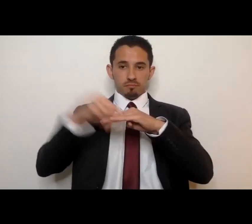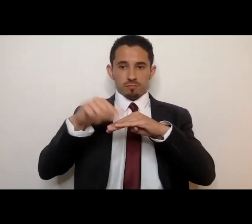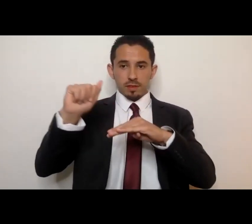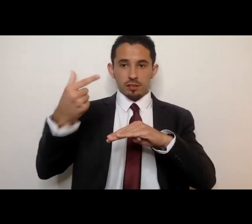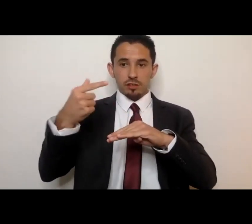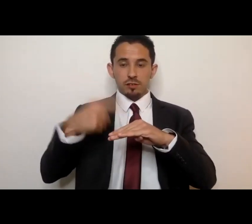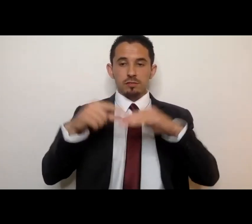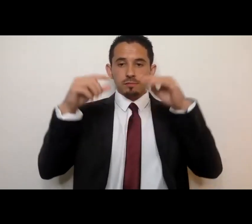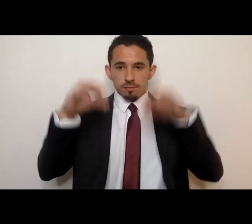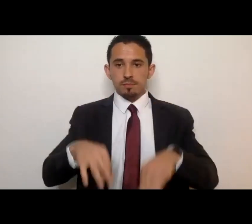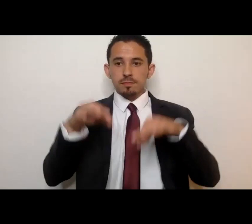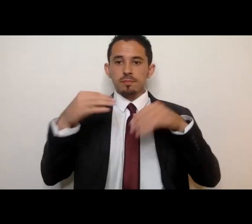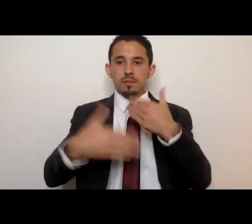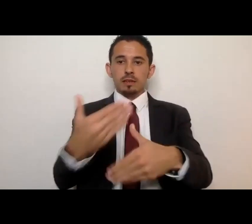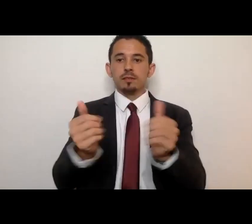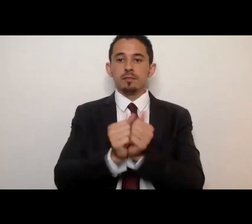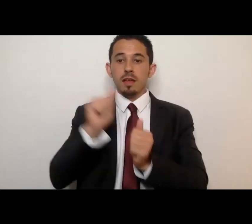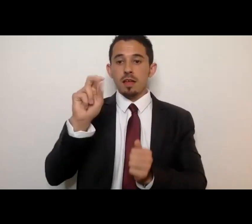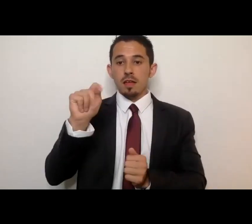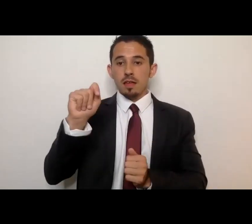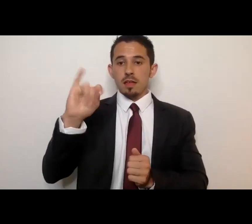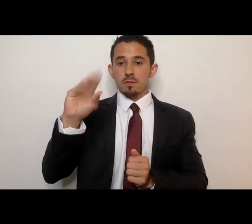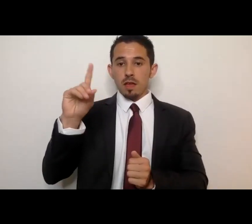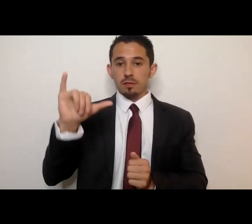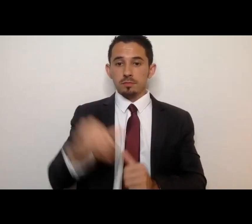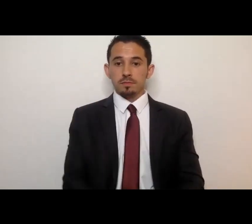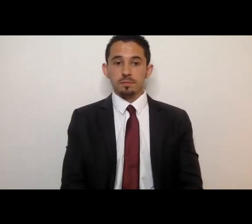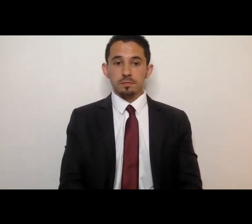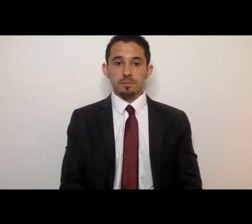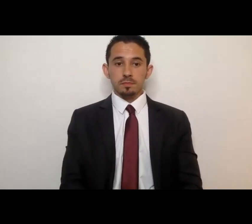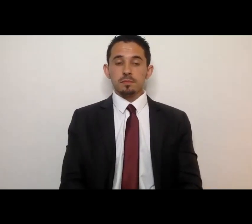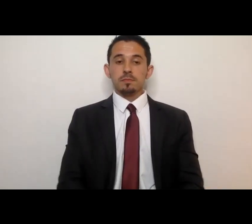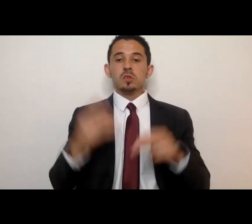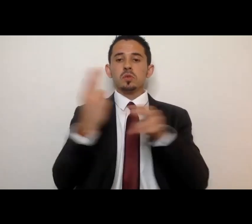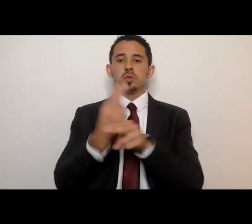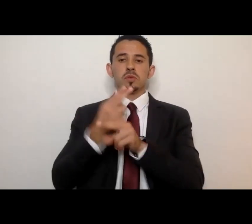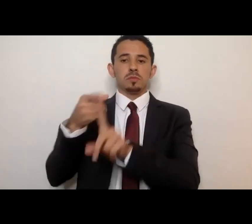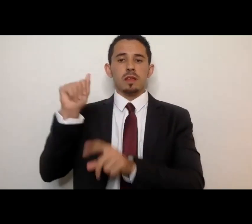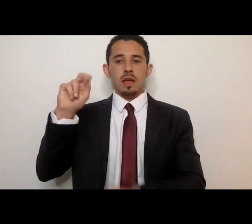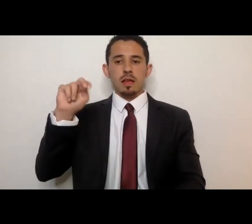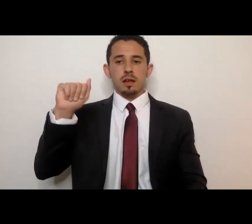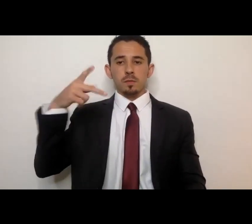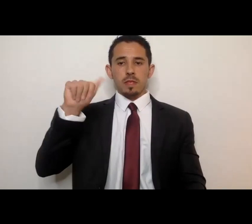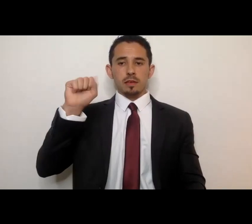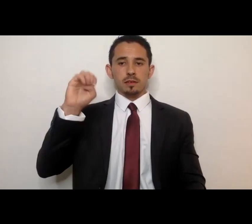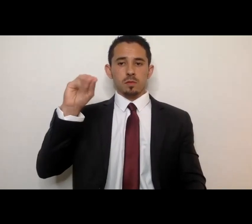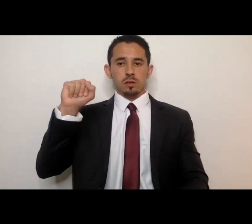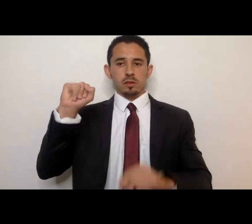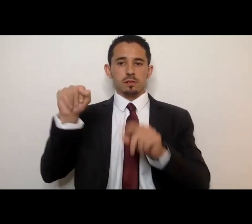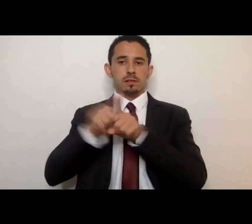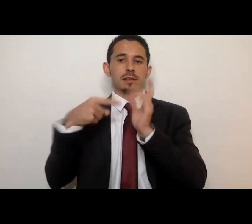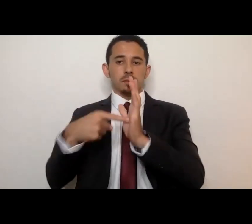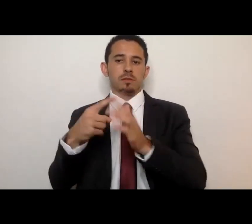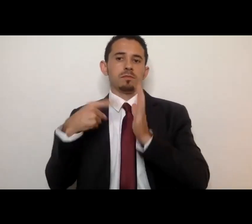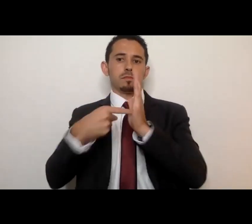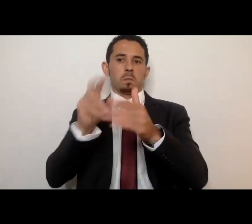membrane, where a small amount of antigen is put on the membrane and then dipped in an antibody to see if they bind.